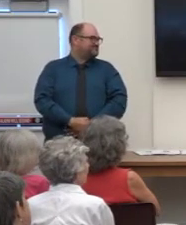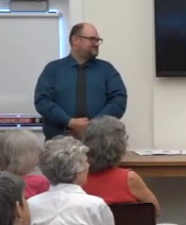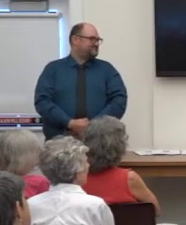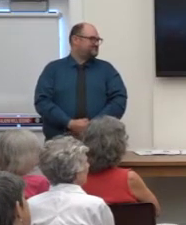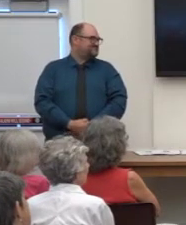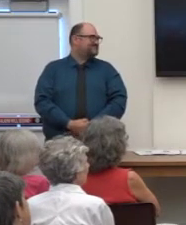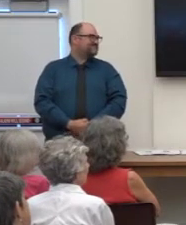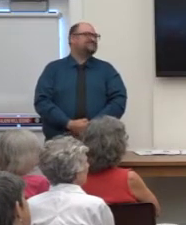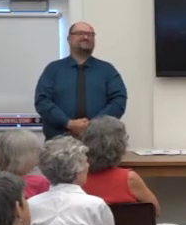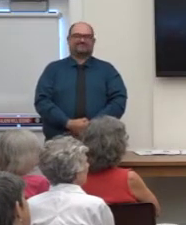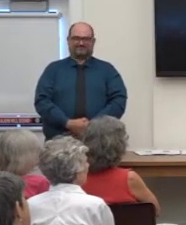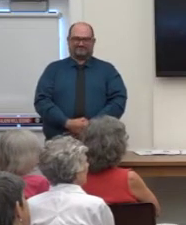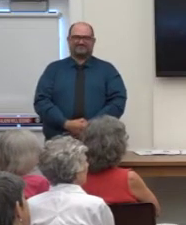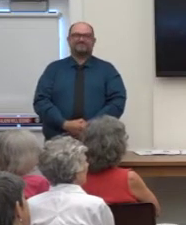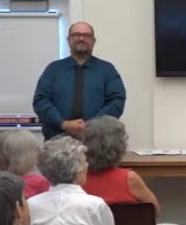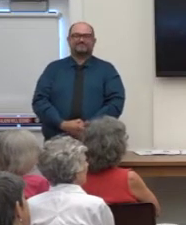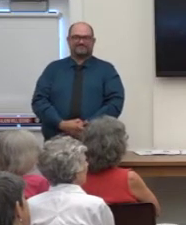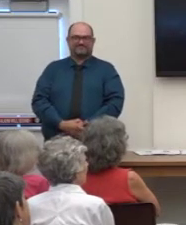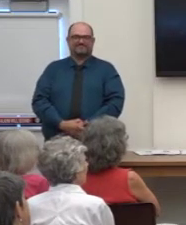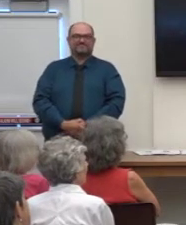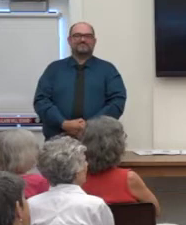Very similar.